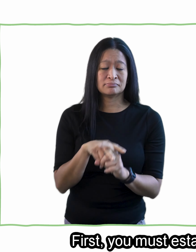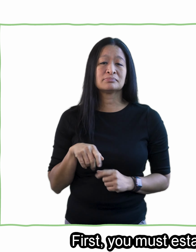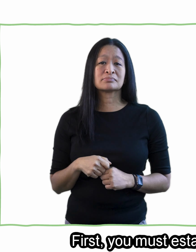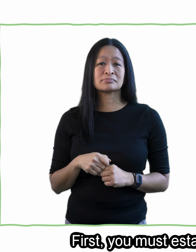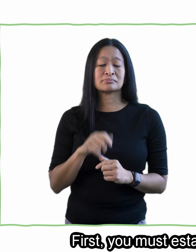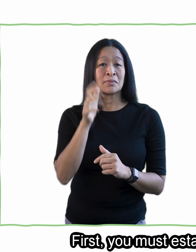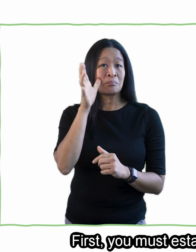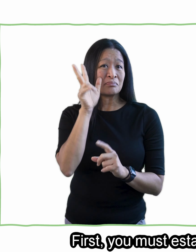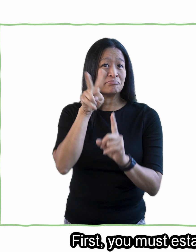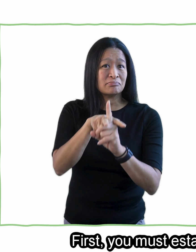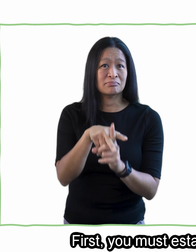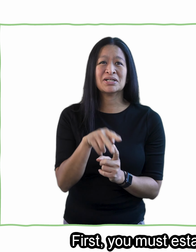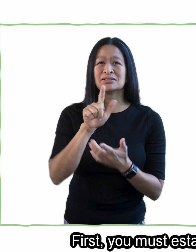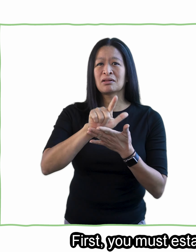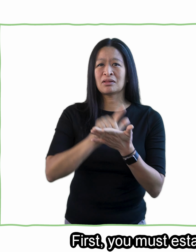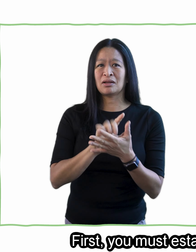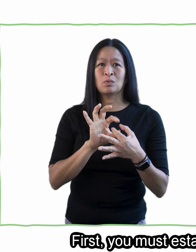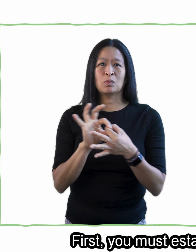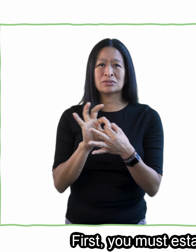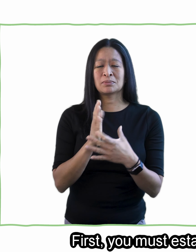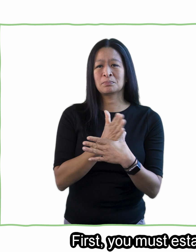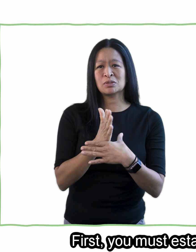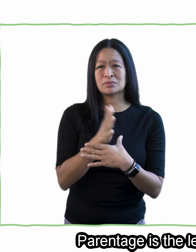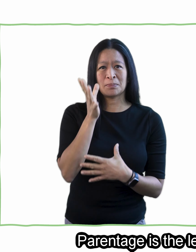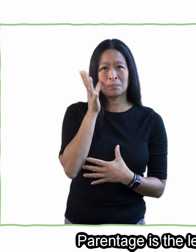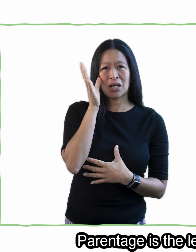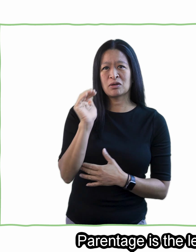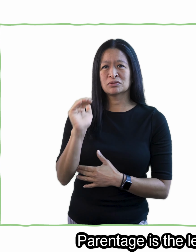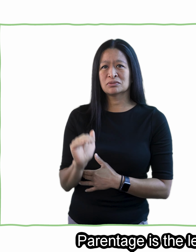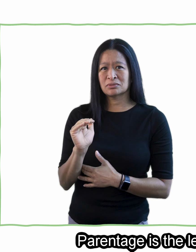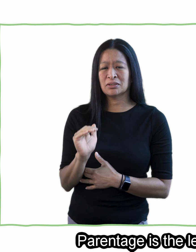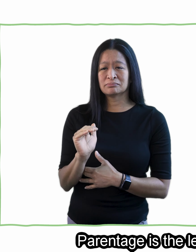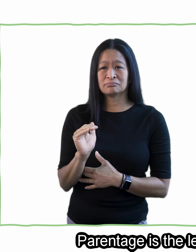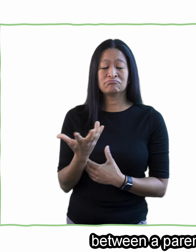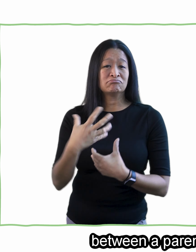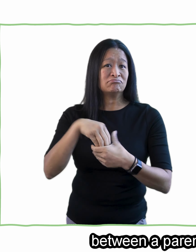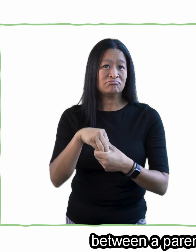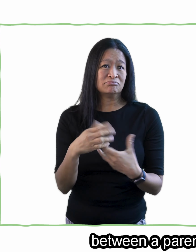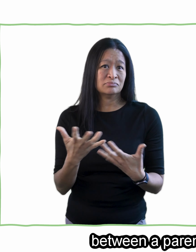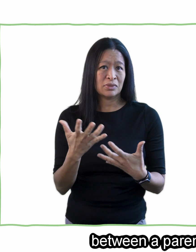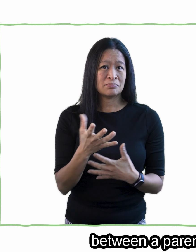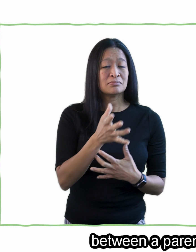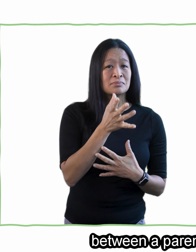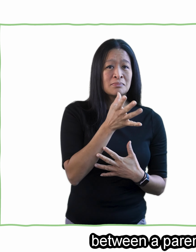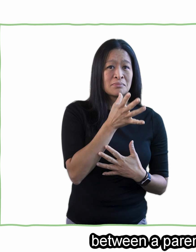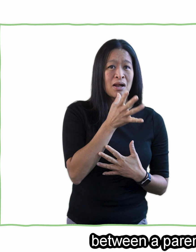First, you must establish parentage. Parentage is the legal relationship between a parent and a child.